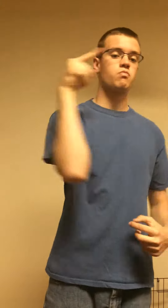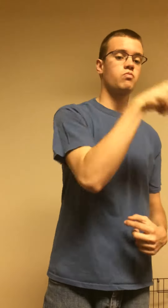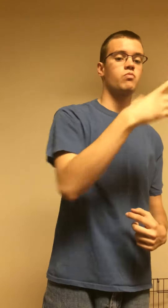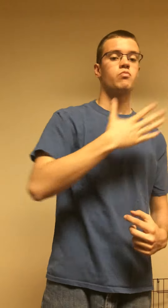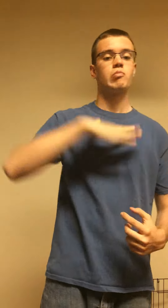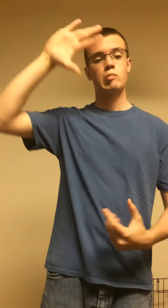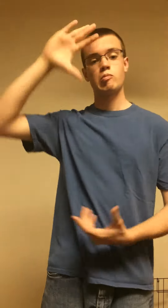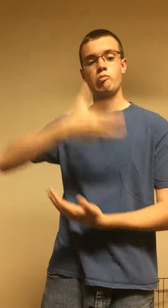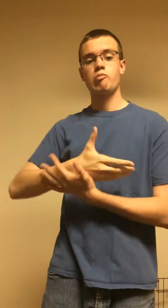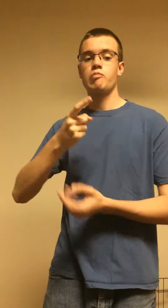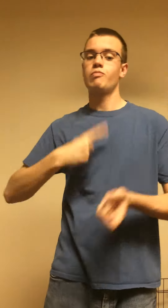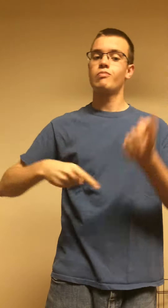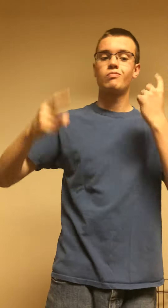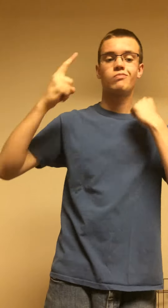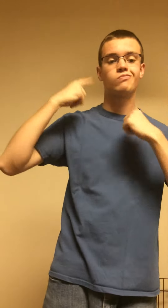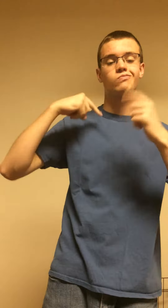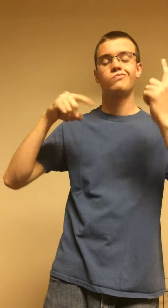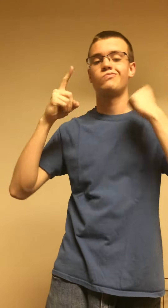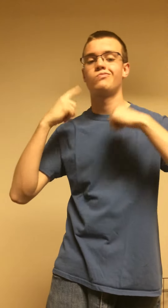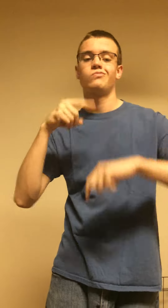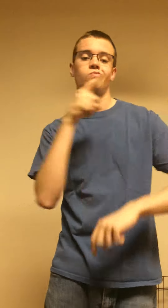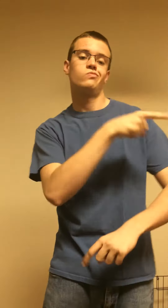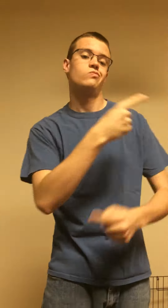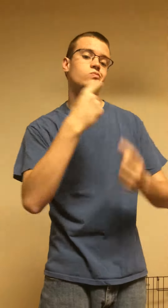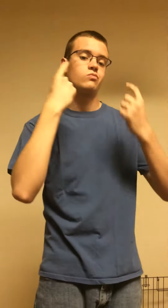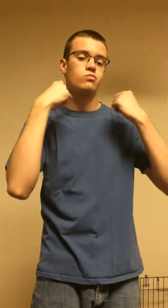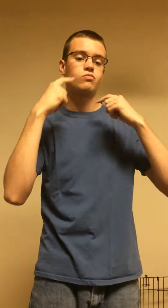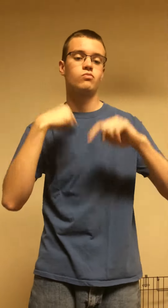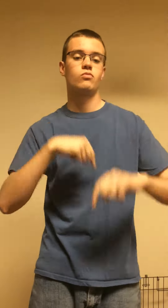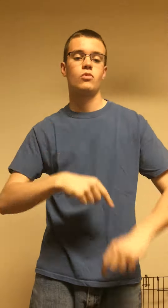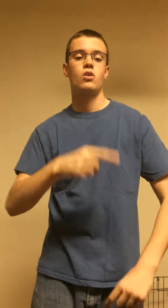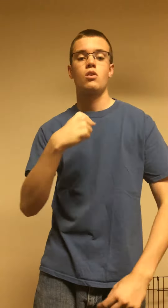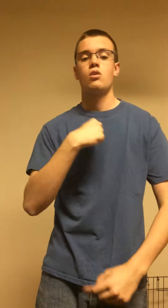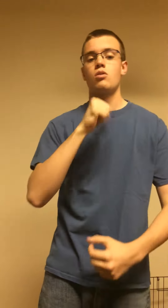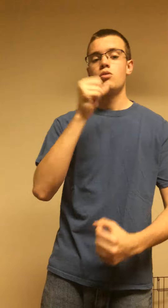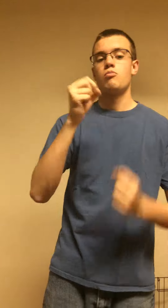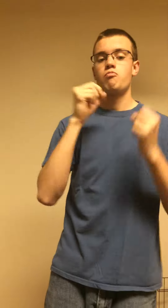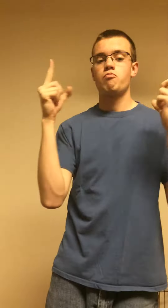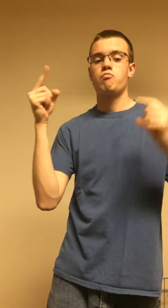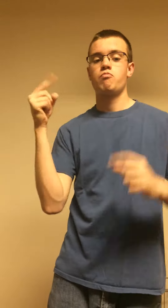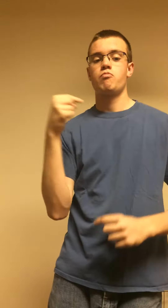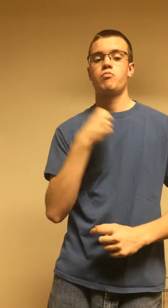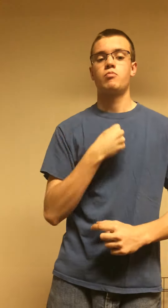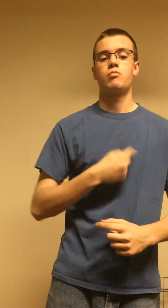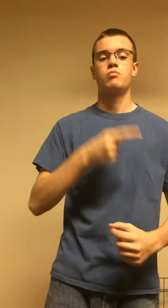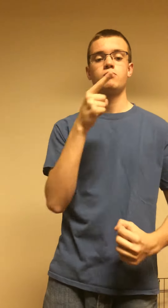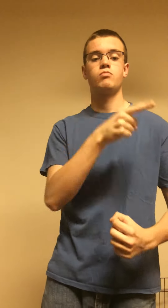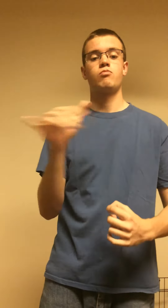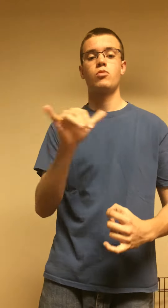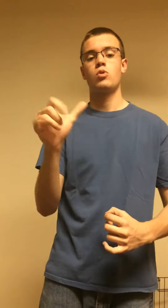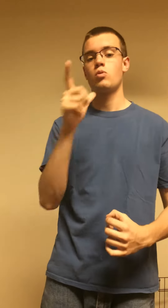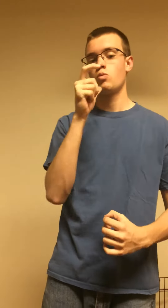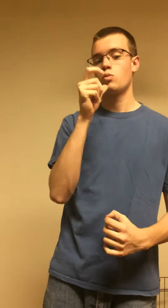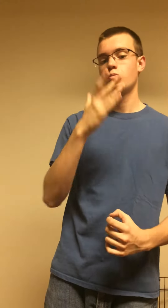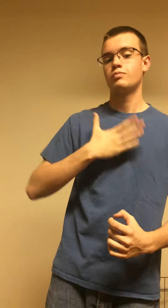while inside and in front, it's no surprise, that's what he's done, he's here and it's been my